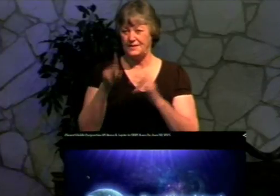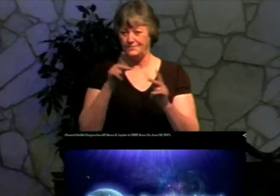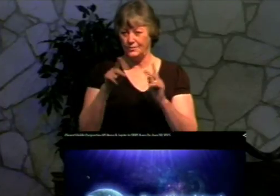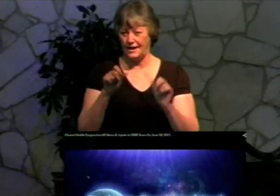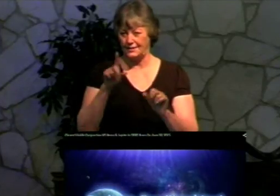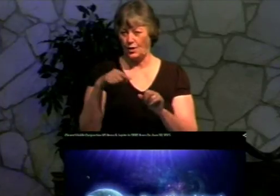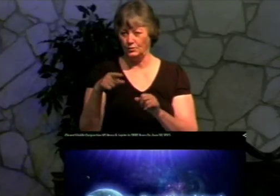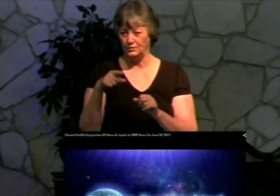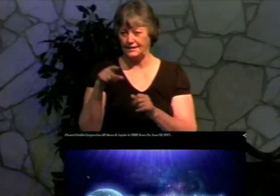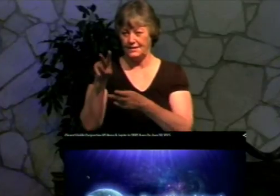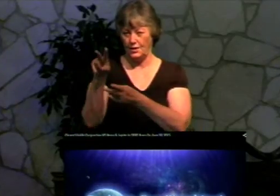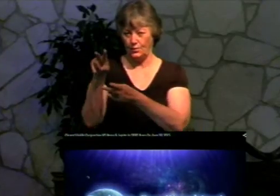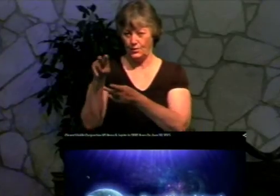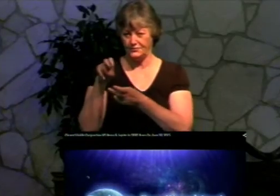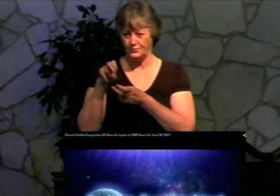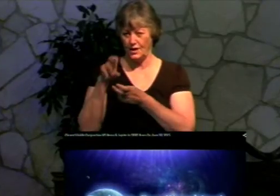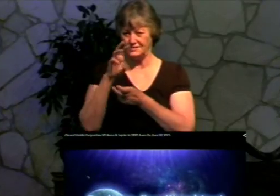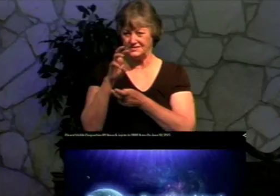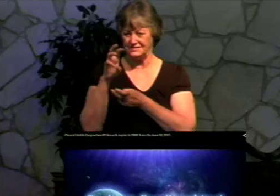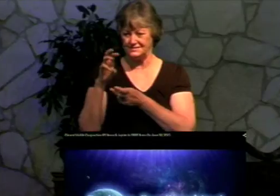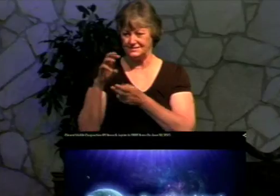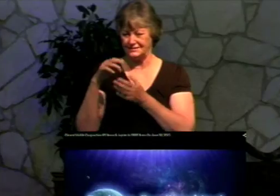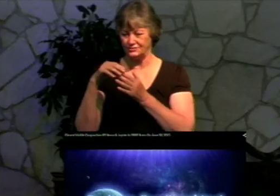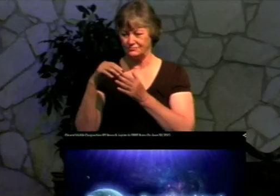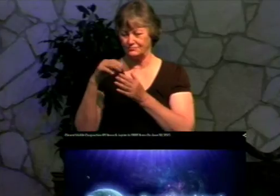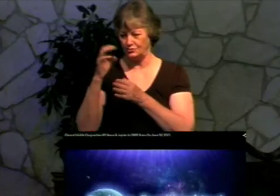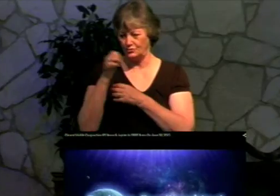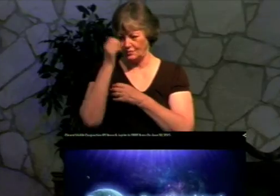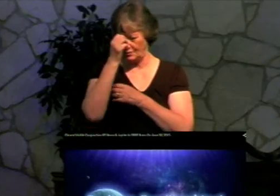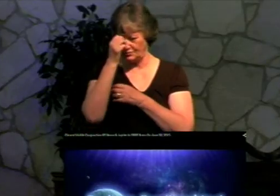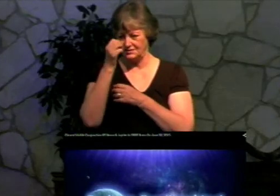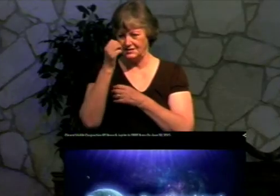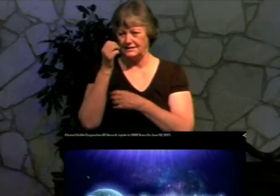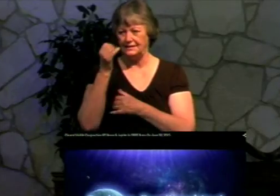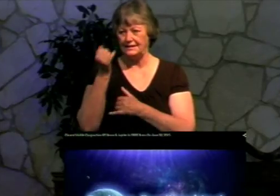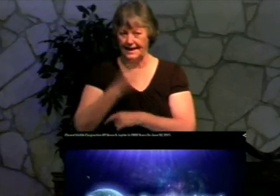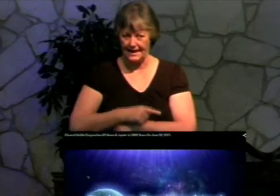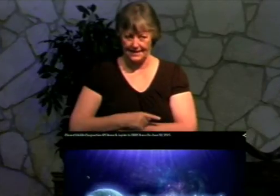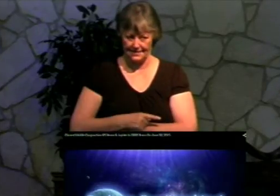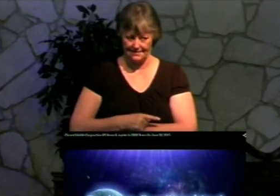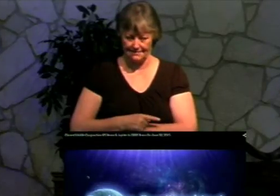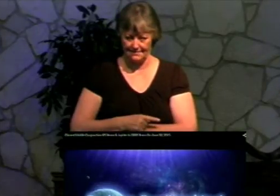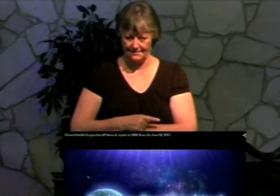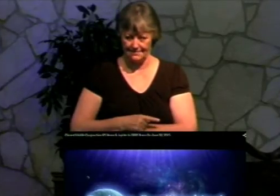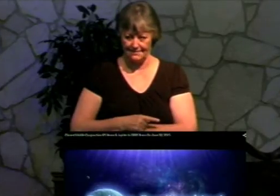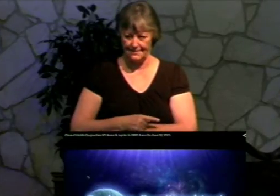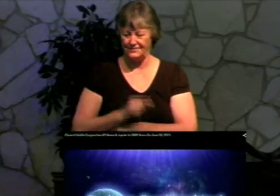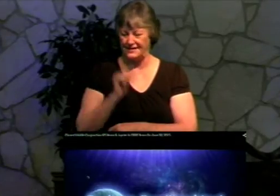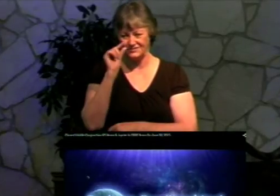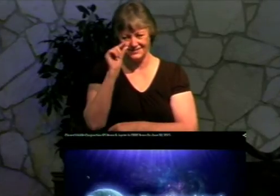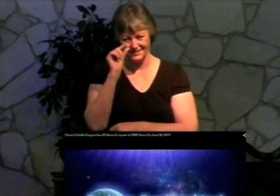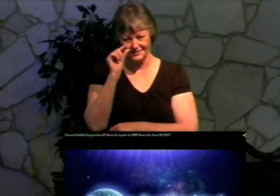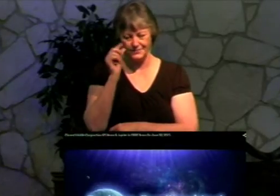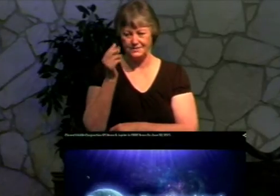people can only withdraw 66 euros a day. And that's just a little bit of